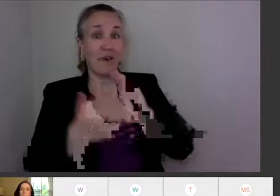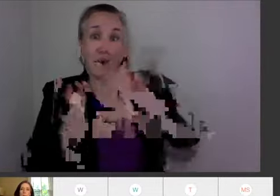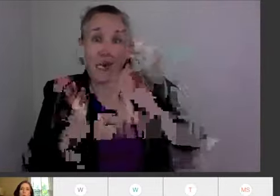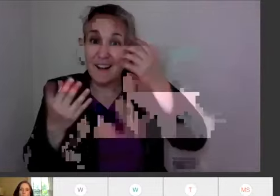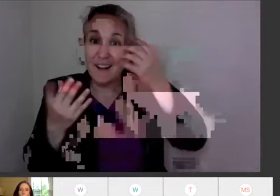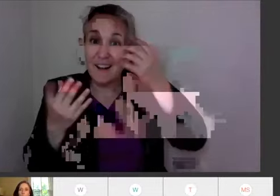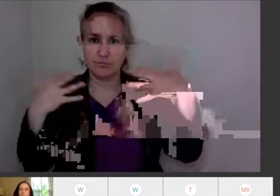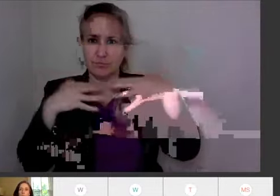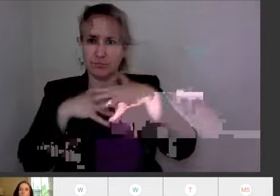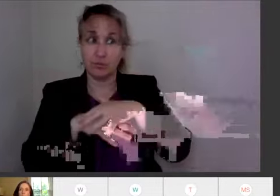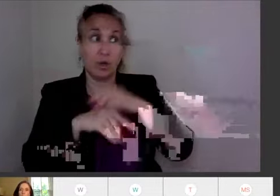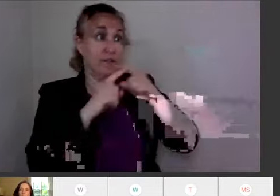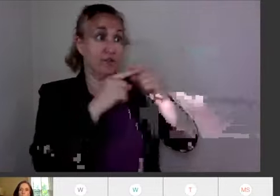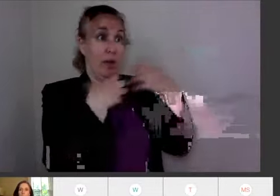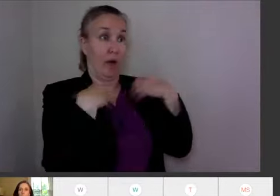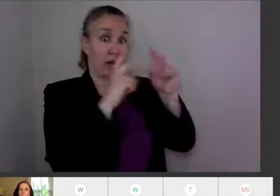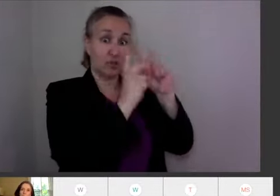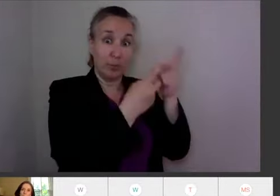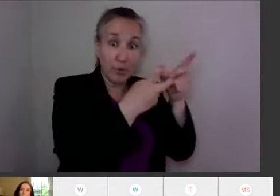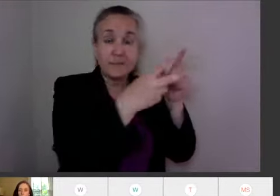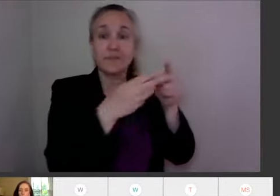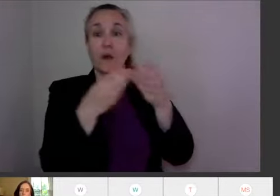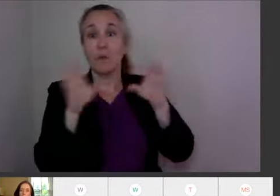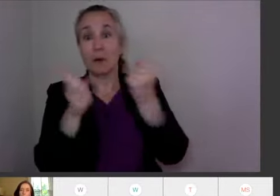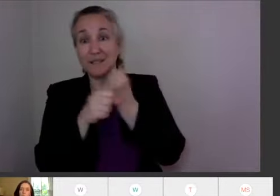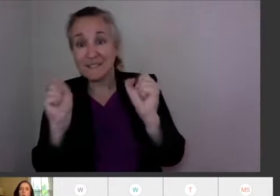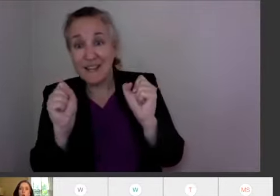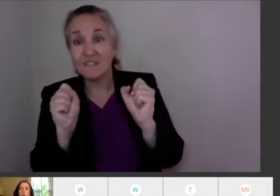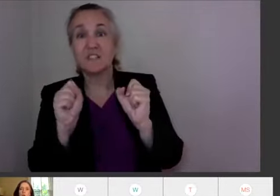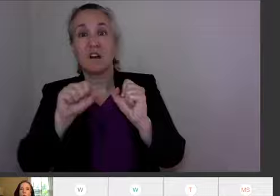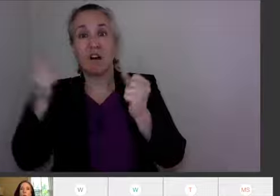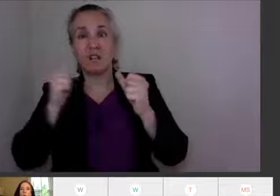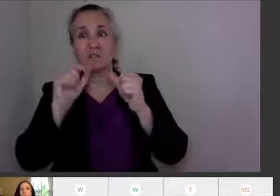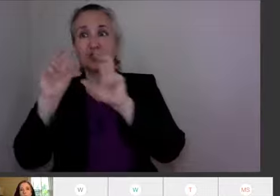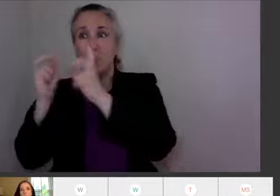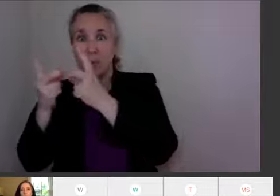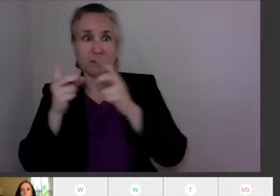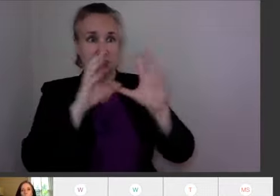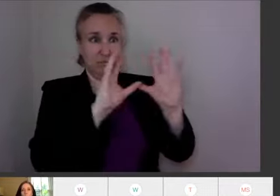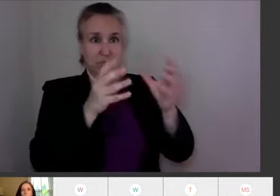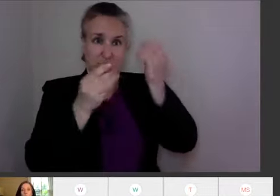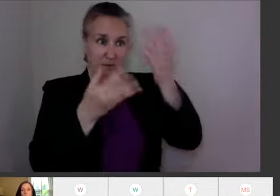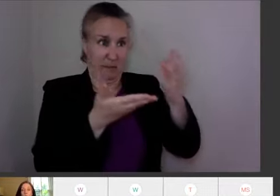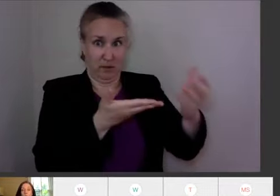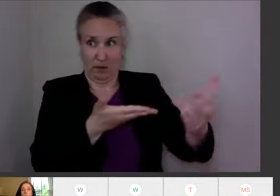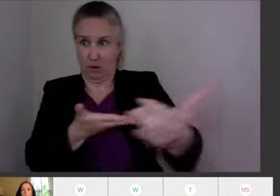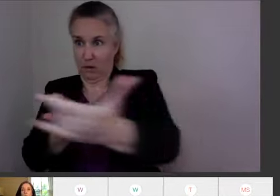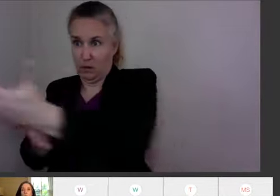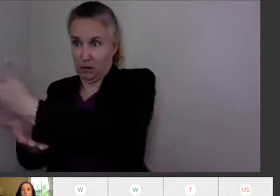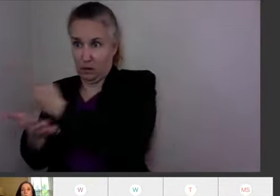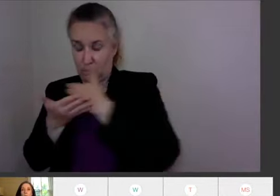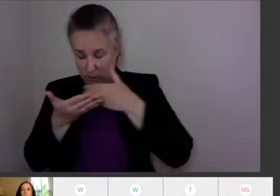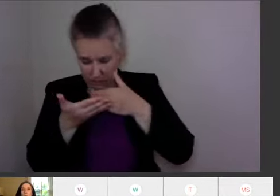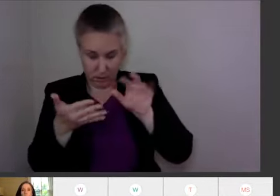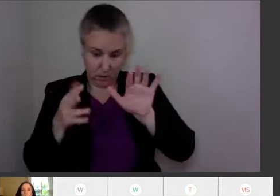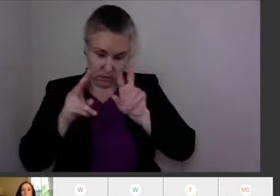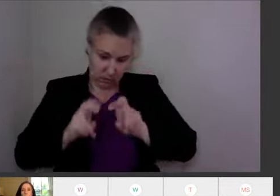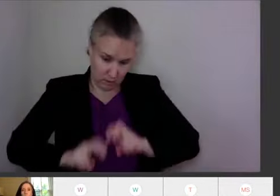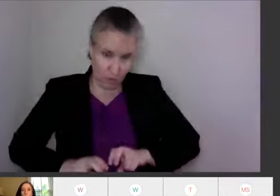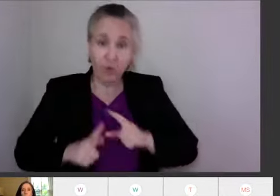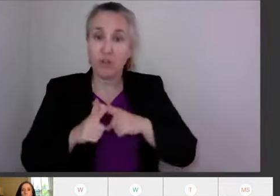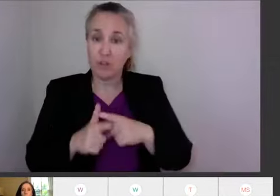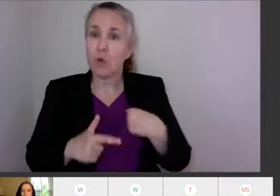from the health department to public safety and others, so that we will be able to have a